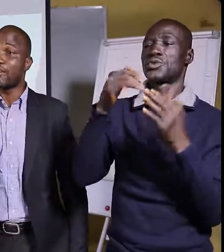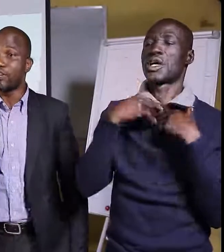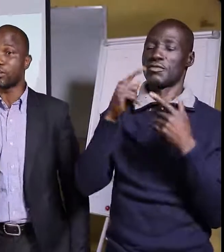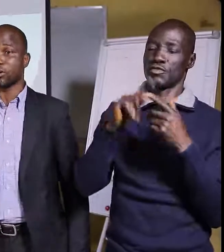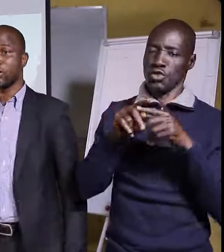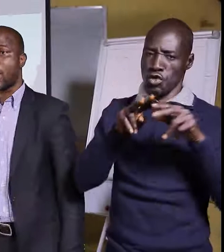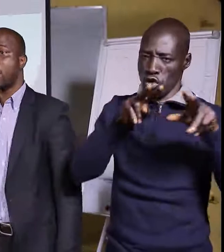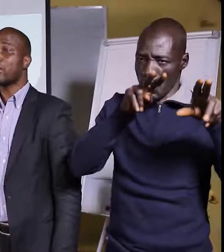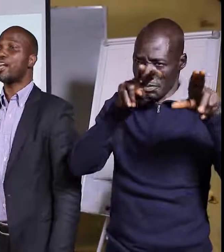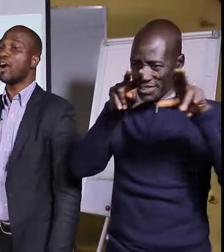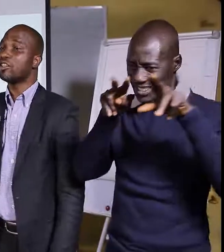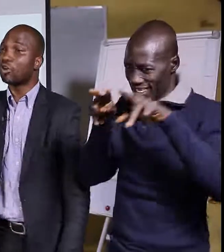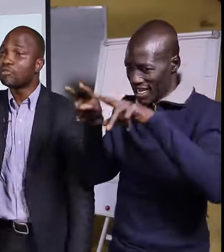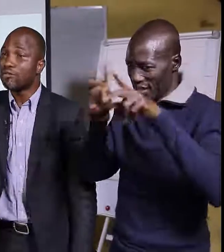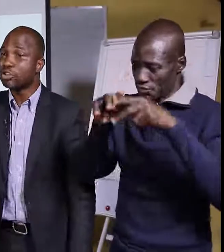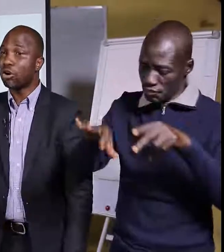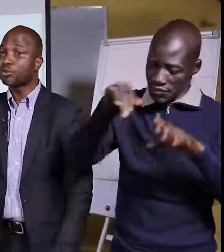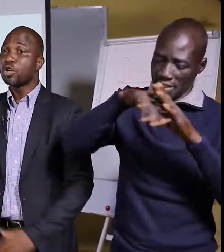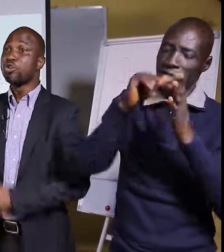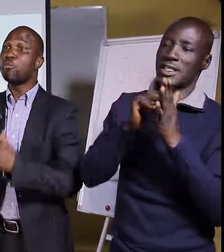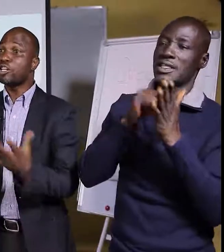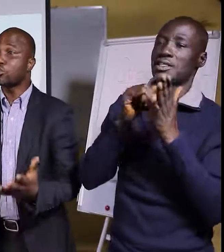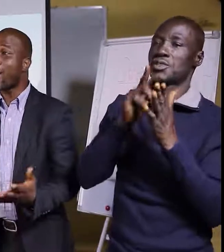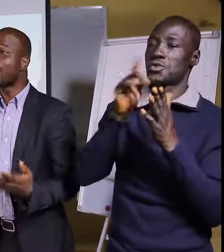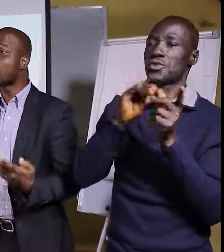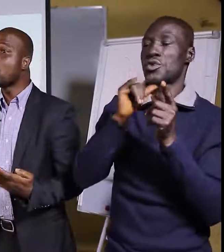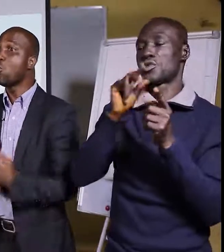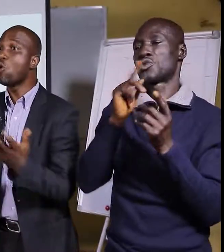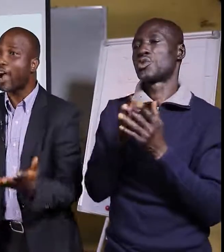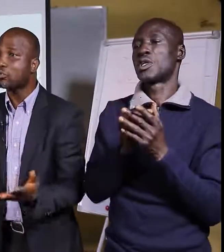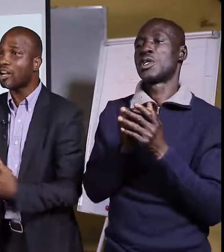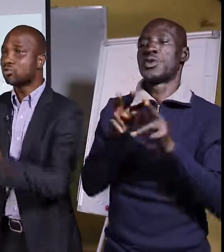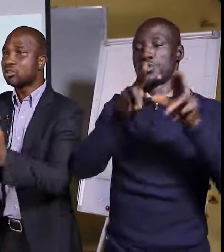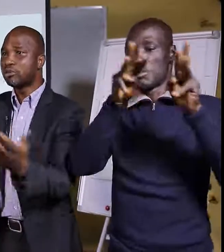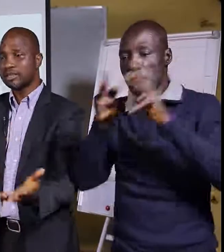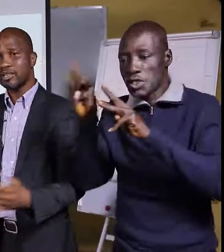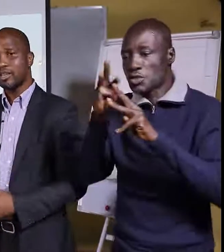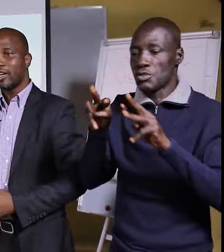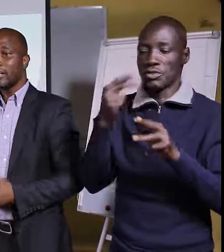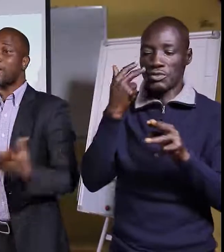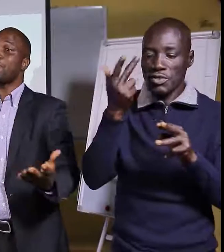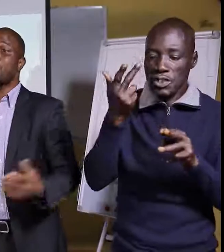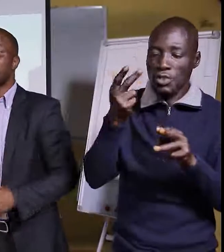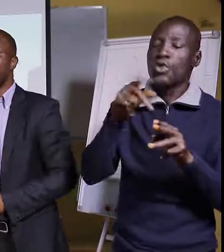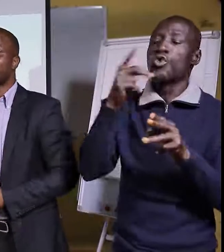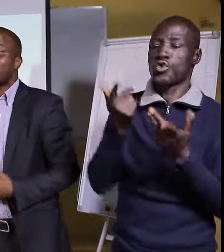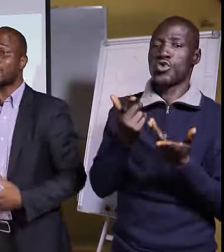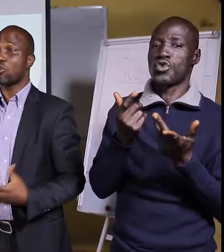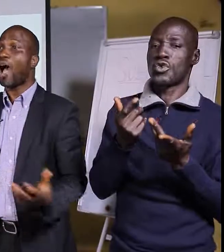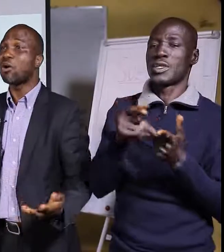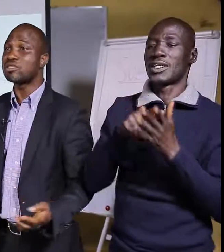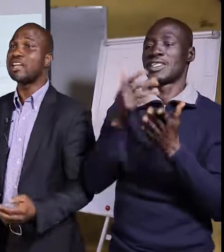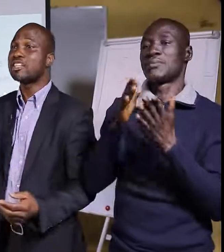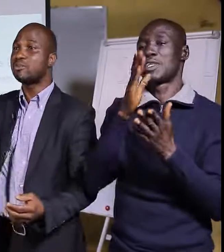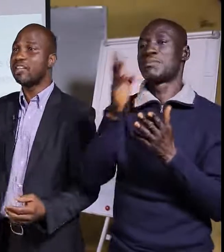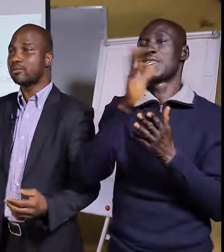an observation. And when you carry out this observation, you monitor and see who actually took the biscuit. It might be a rat in